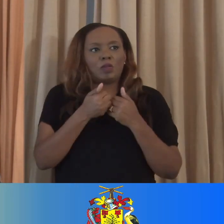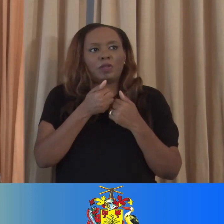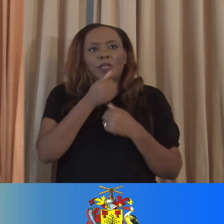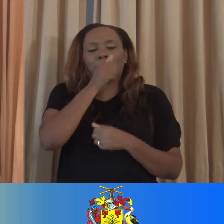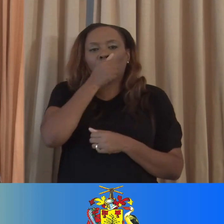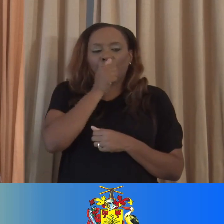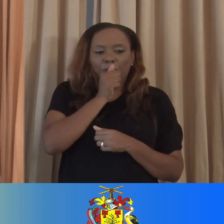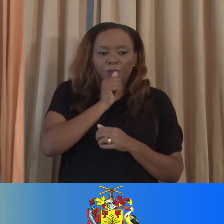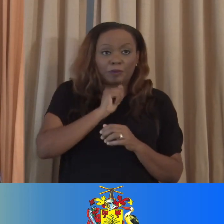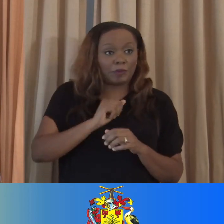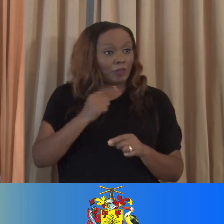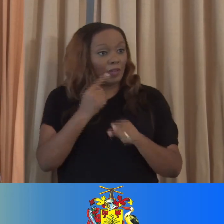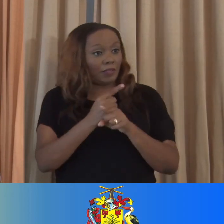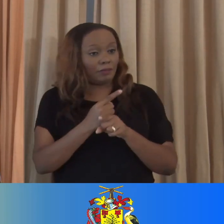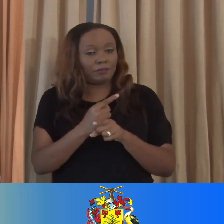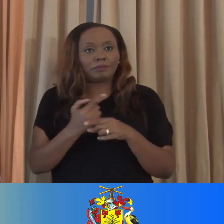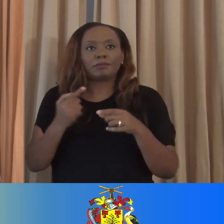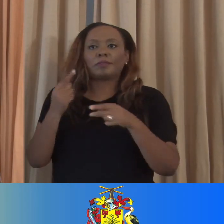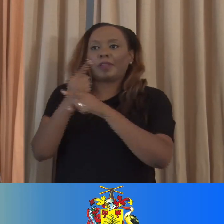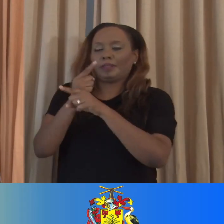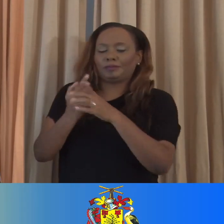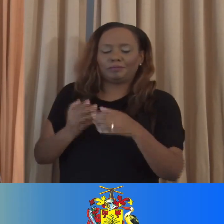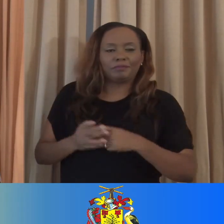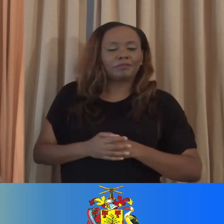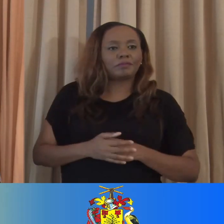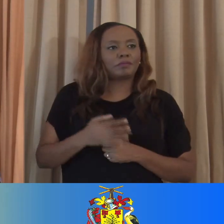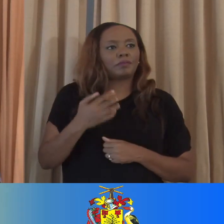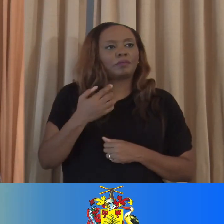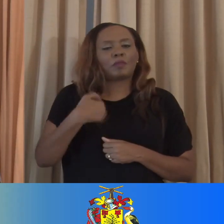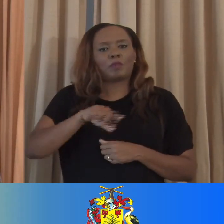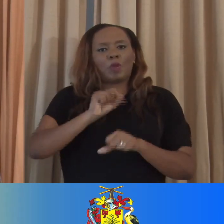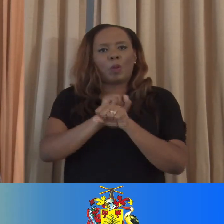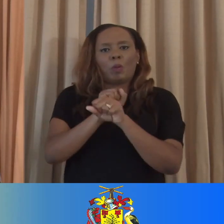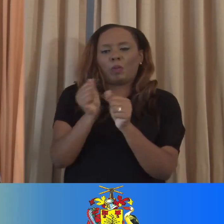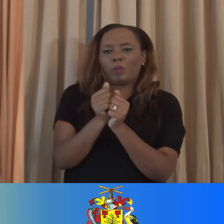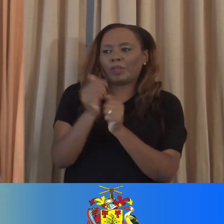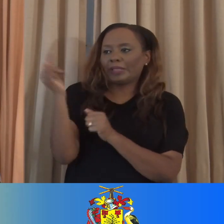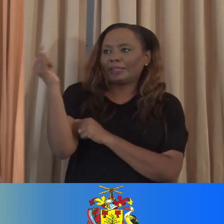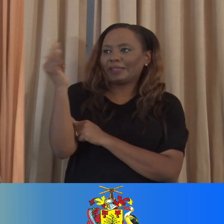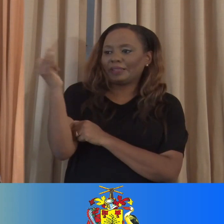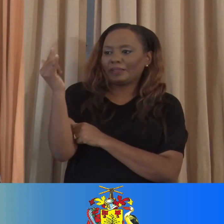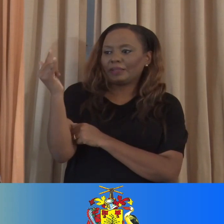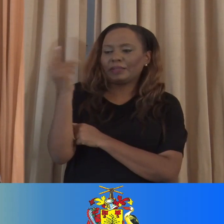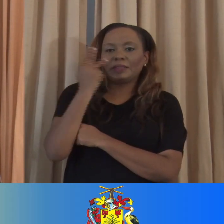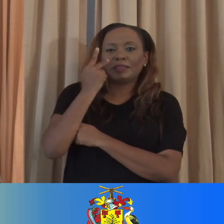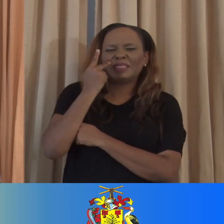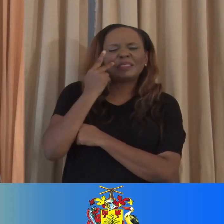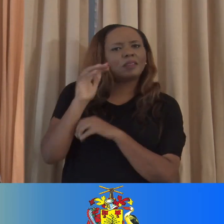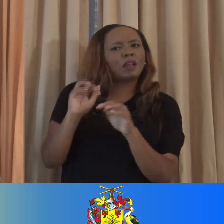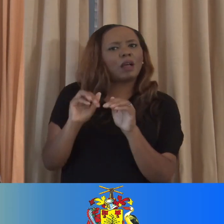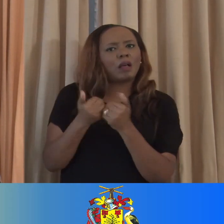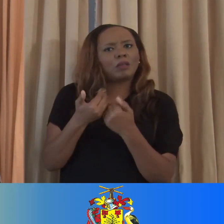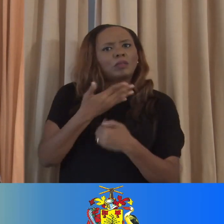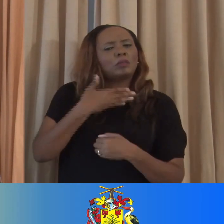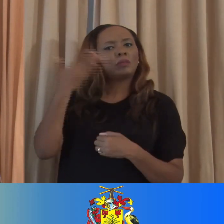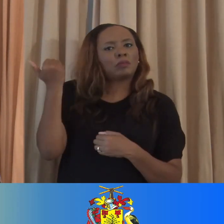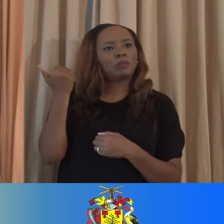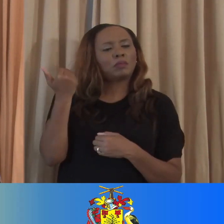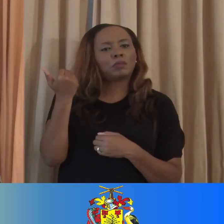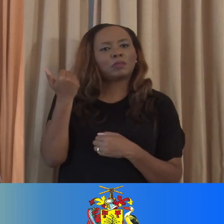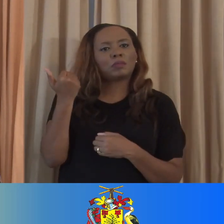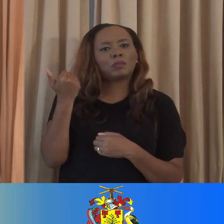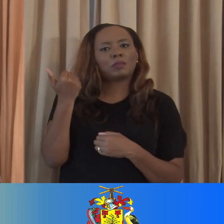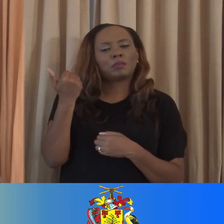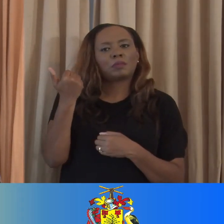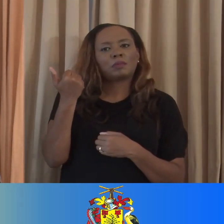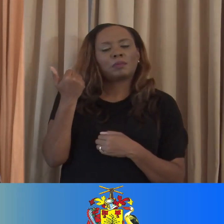right, Minister? We're working with the airlines to see how we can ensure that they see Barbados